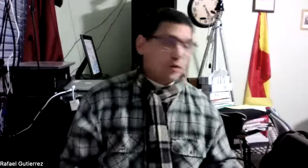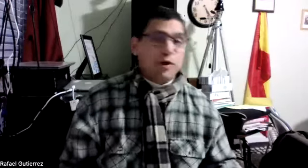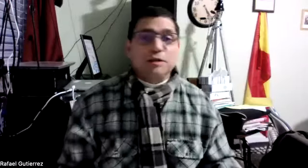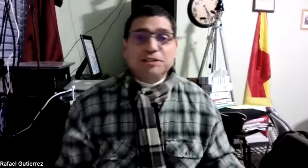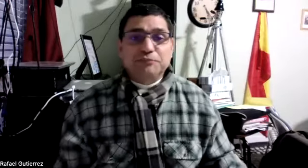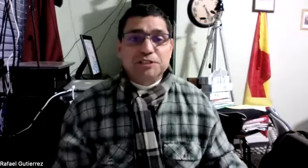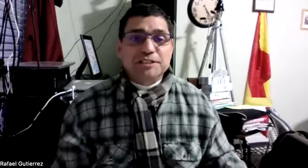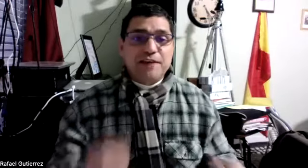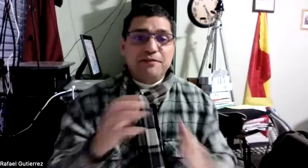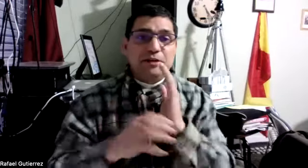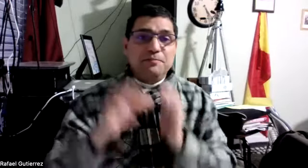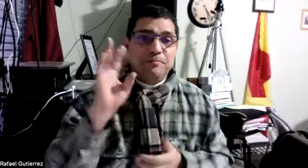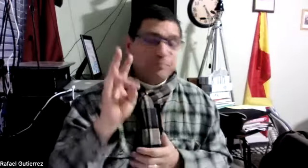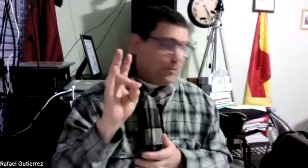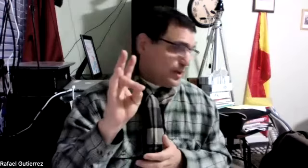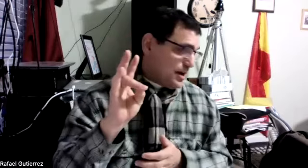So we are in chapter 7,